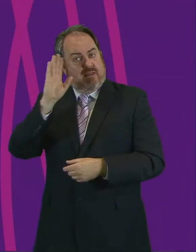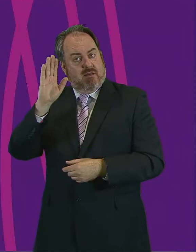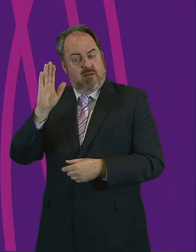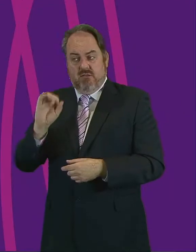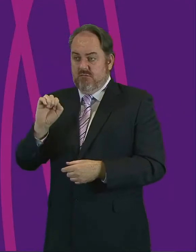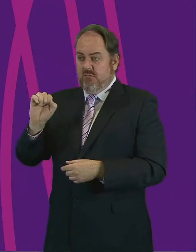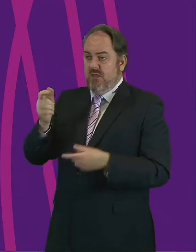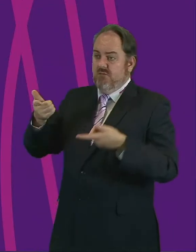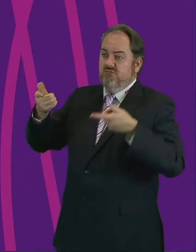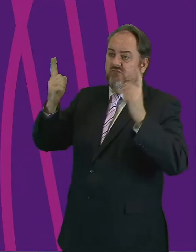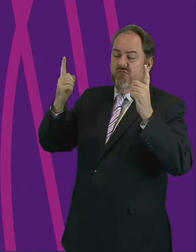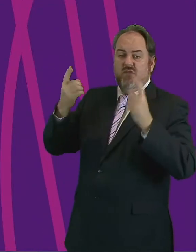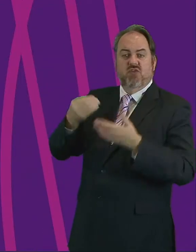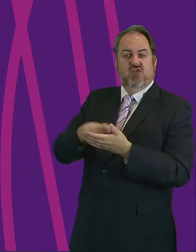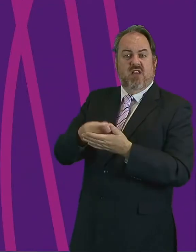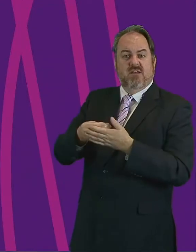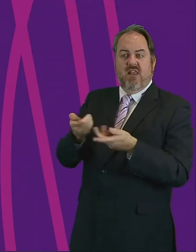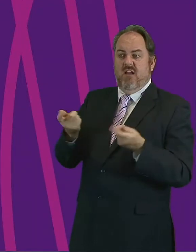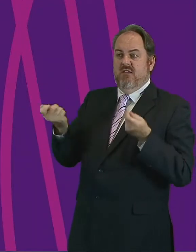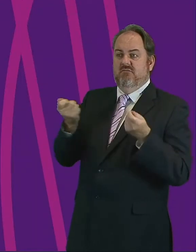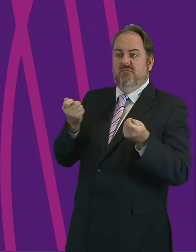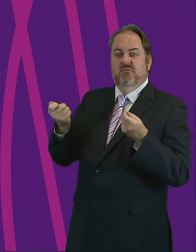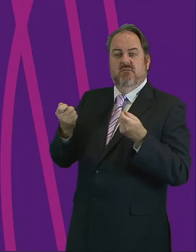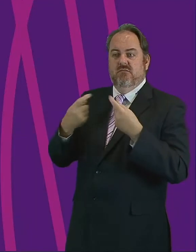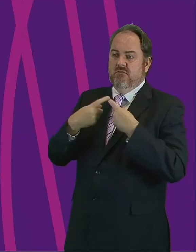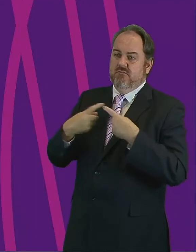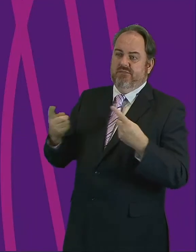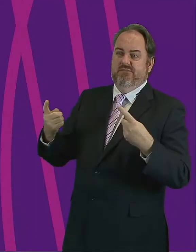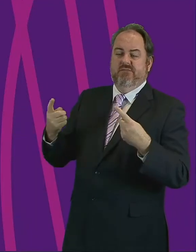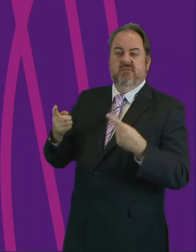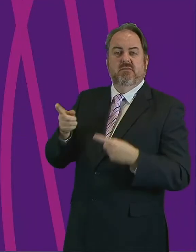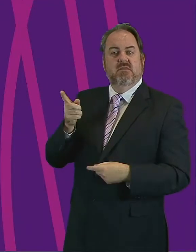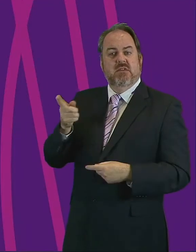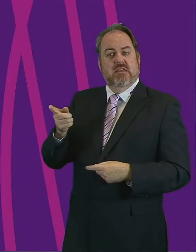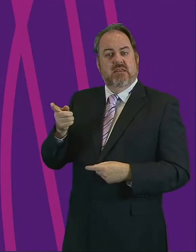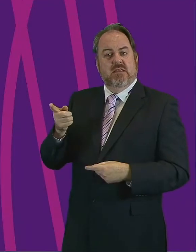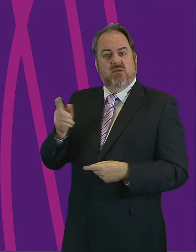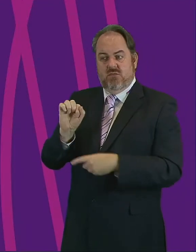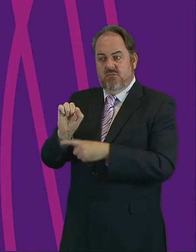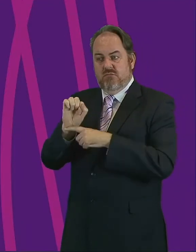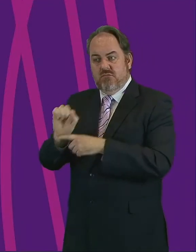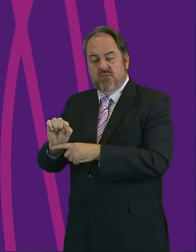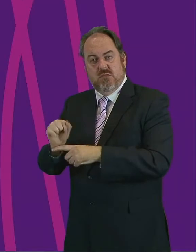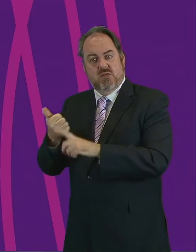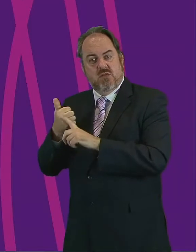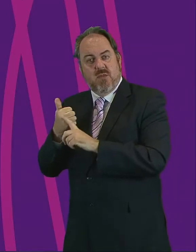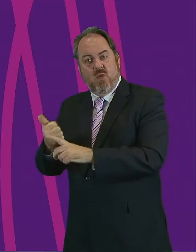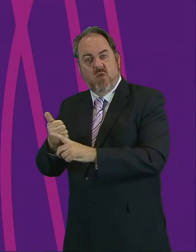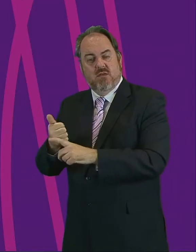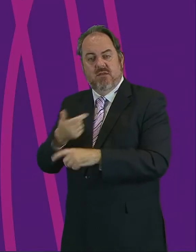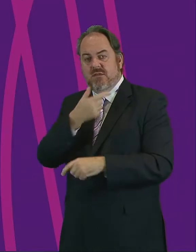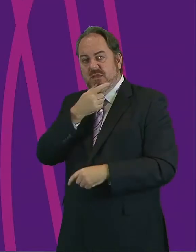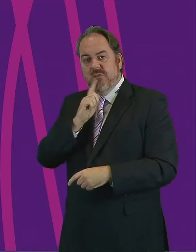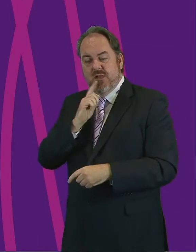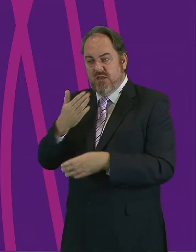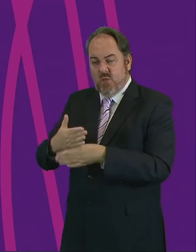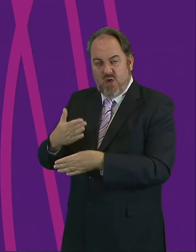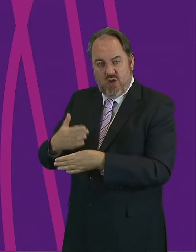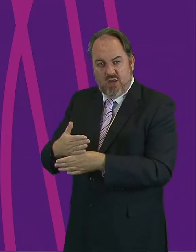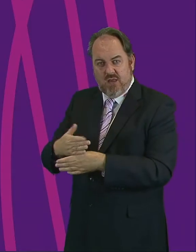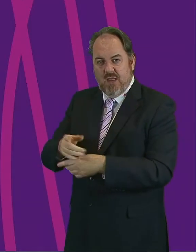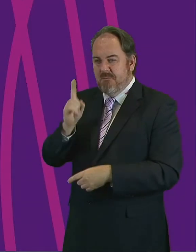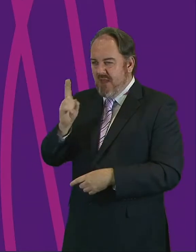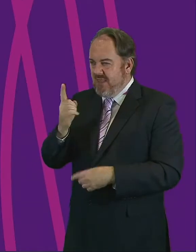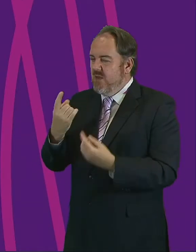and the economy. But Cabinet Secretary, would you agree with me that it's equally true to say that what was missing from the announcement that caused great